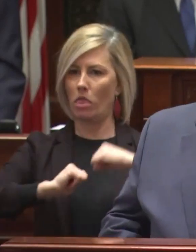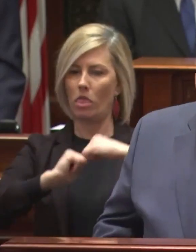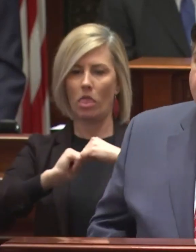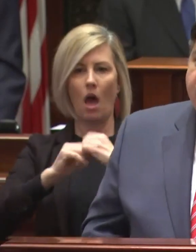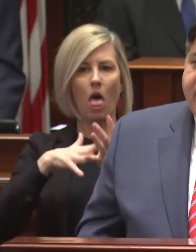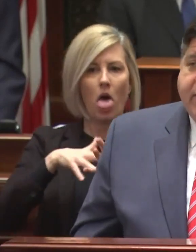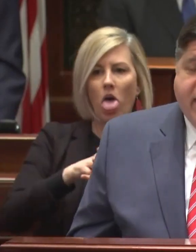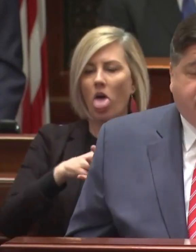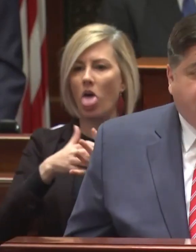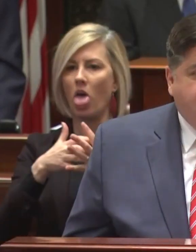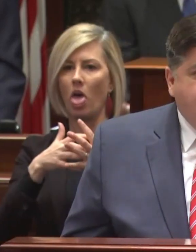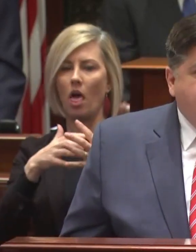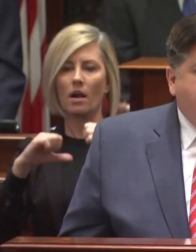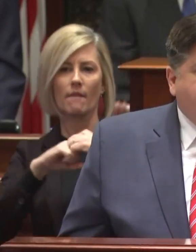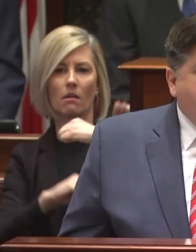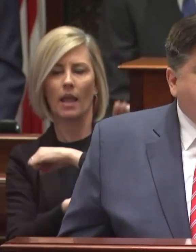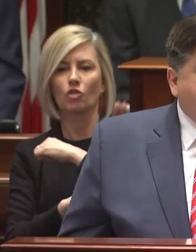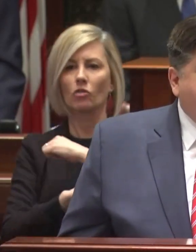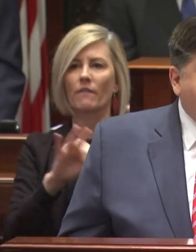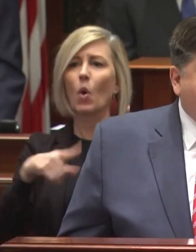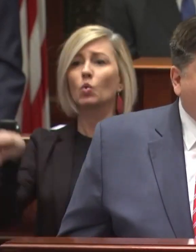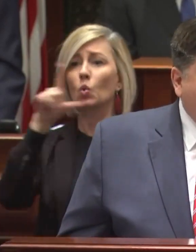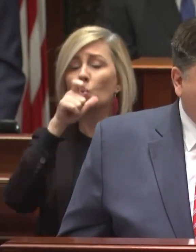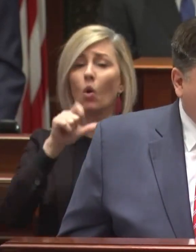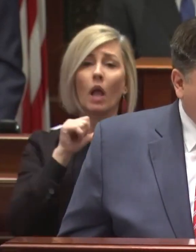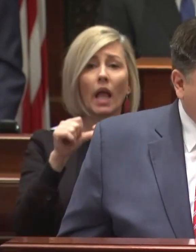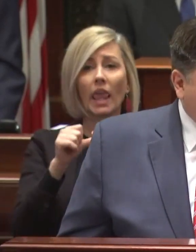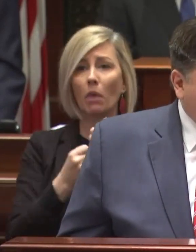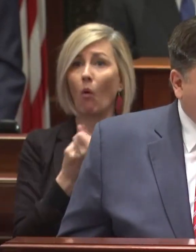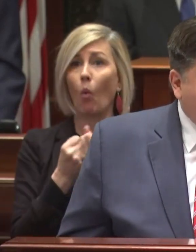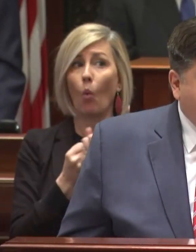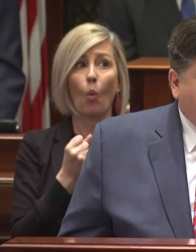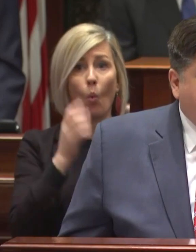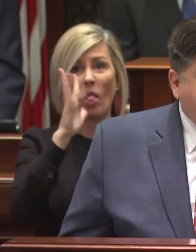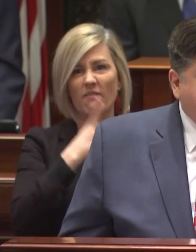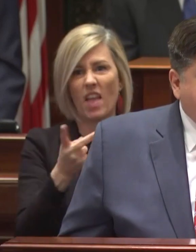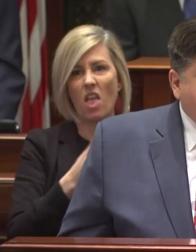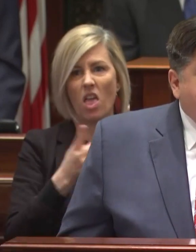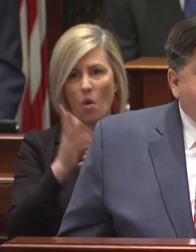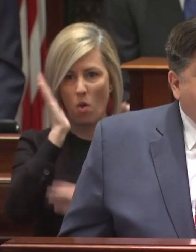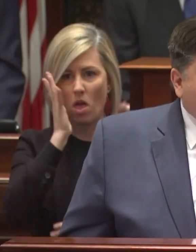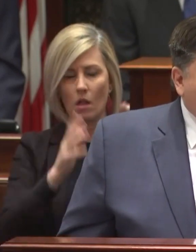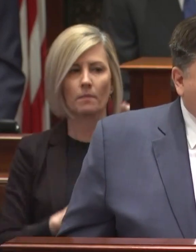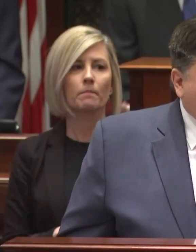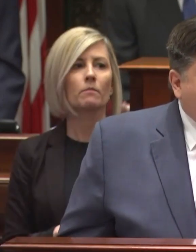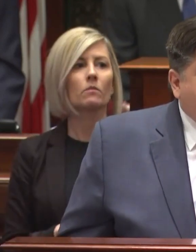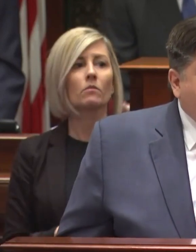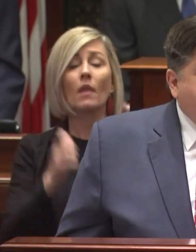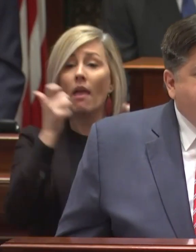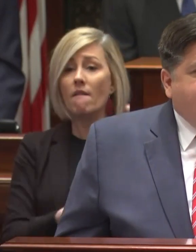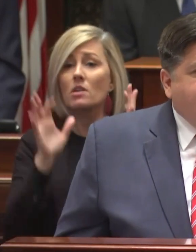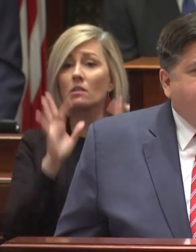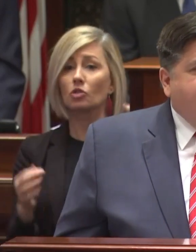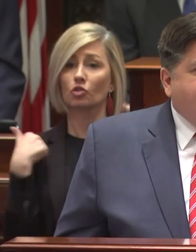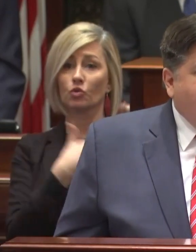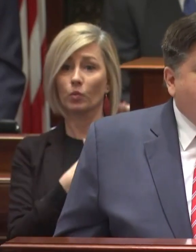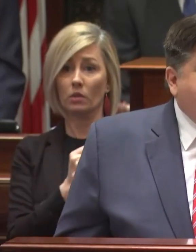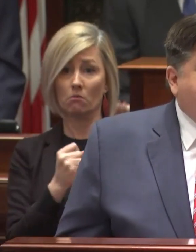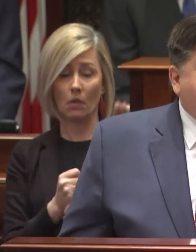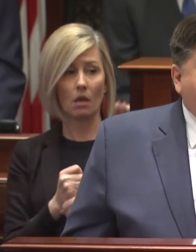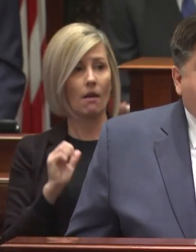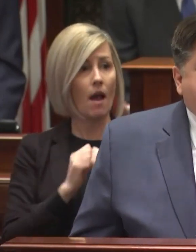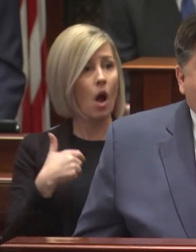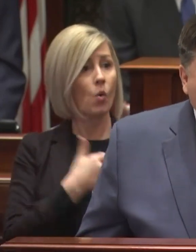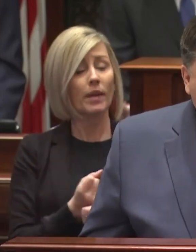shaky rhetorical foundation of those who keep rooting for us to fail. Every decision we make about how